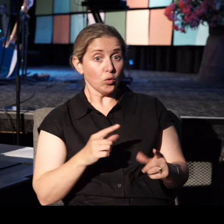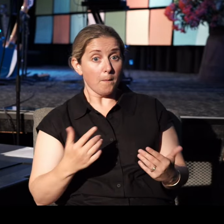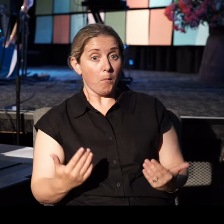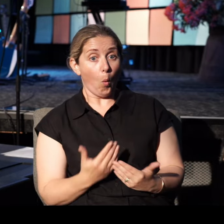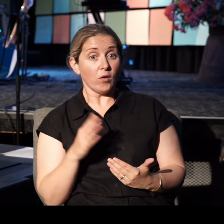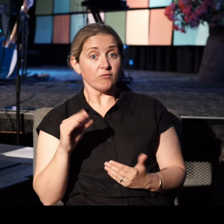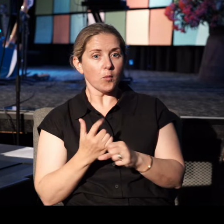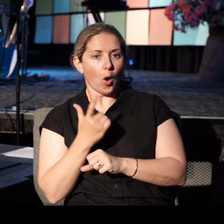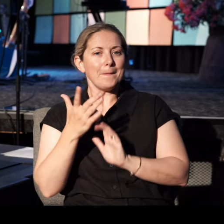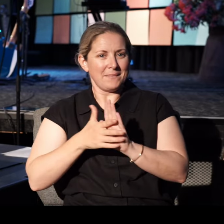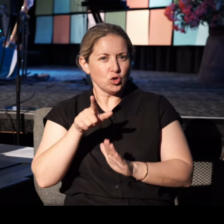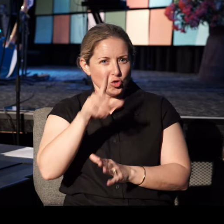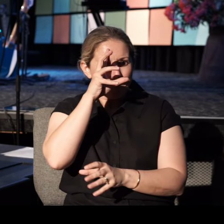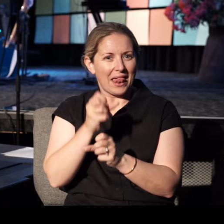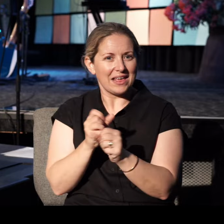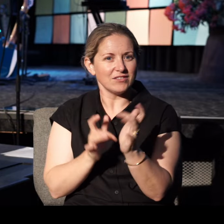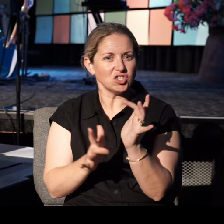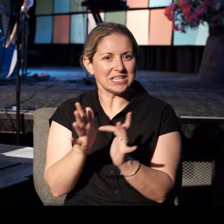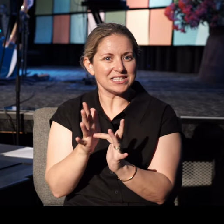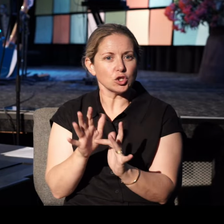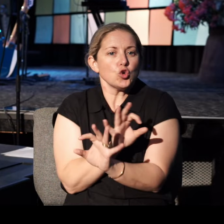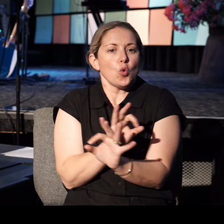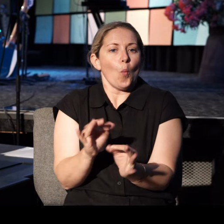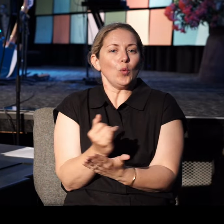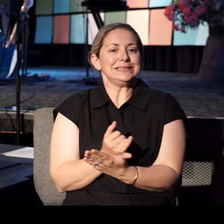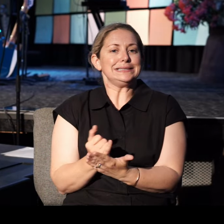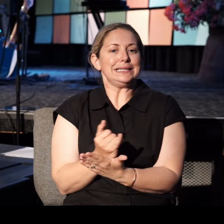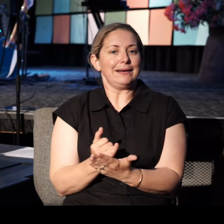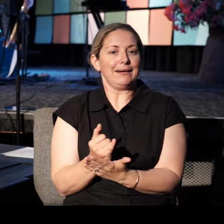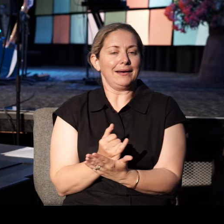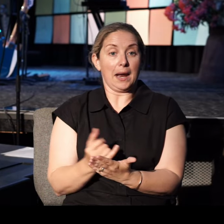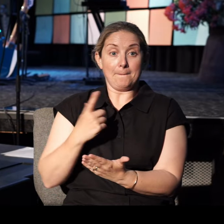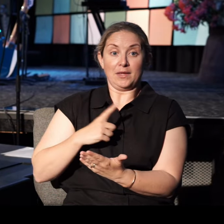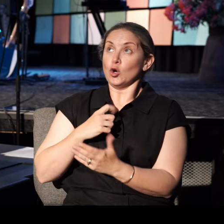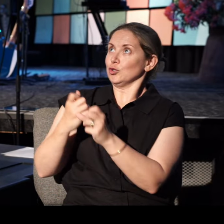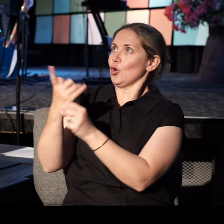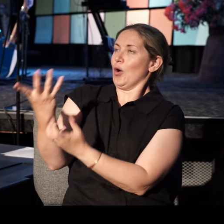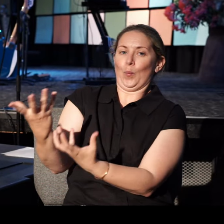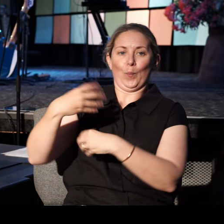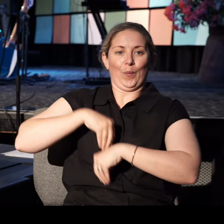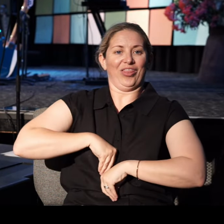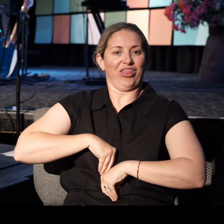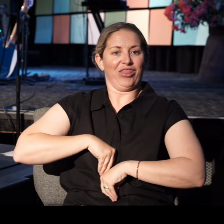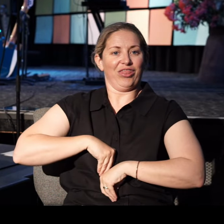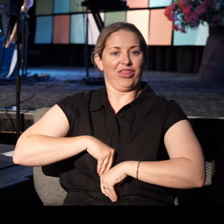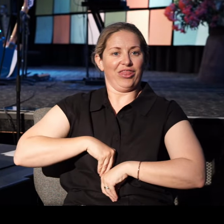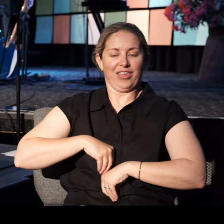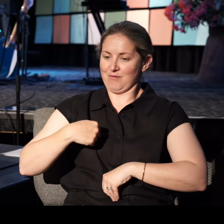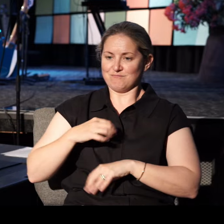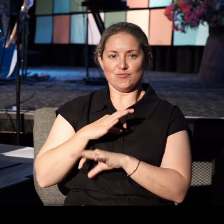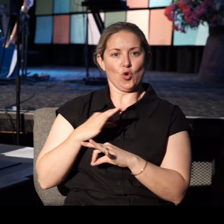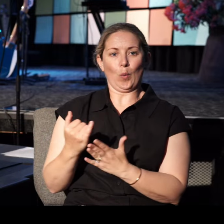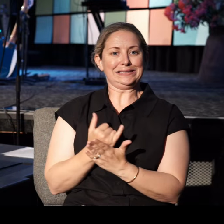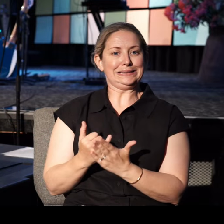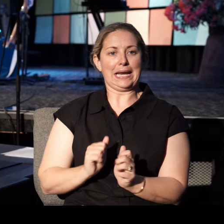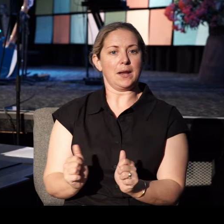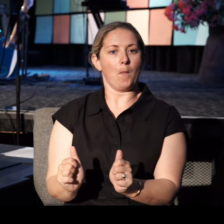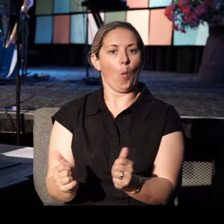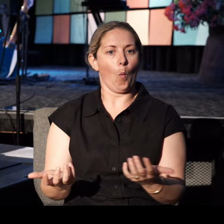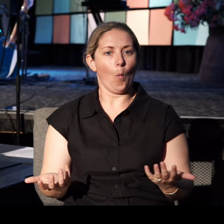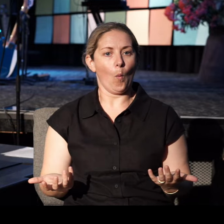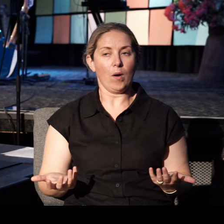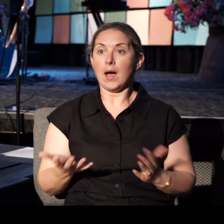because God's seed remains in them. They cannot go on sinning because they've been born of God. The concept is that